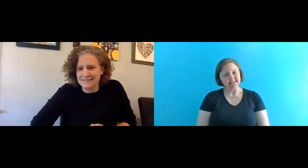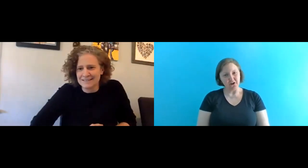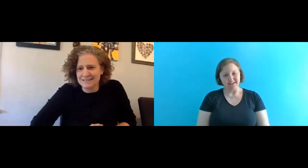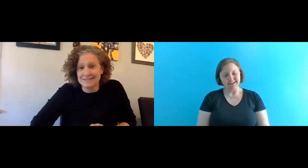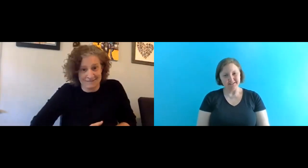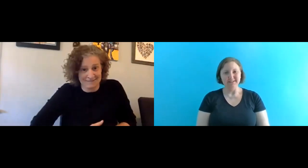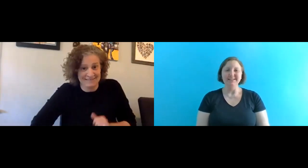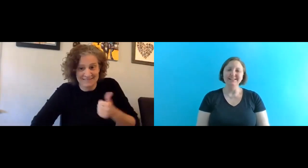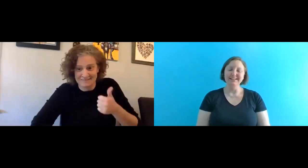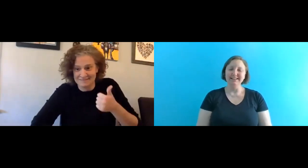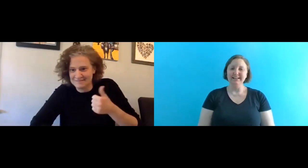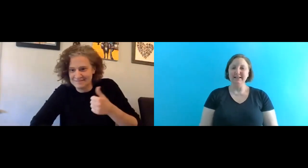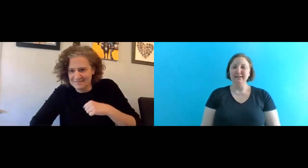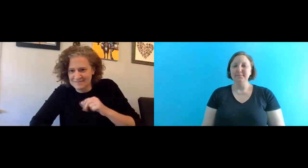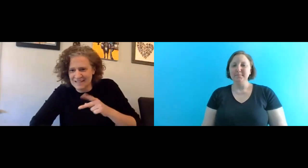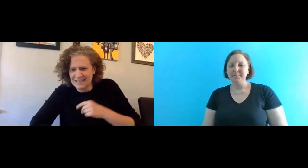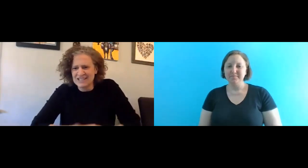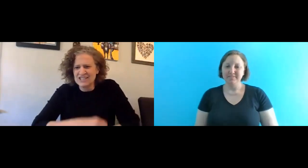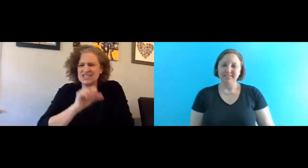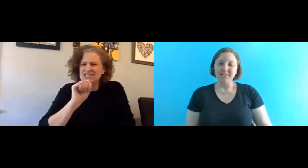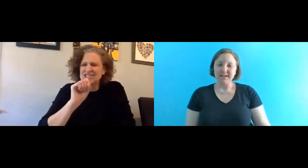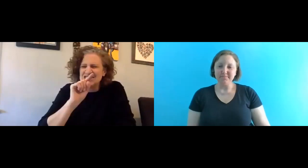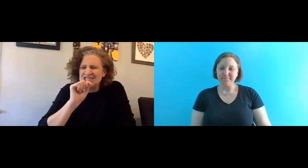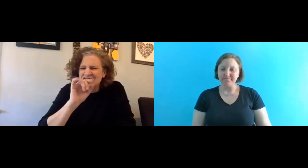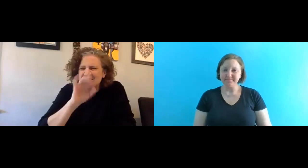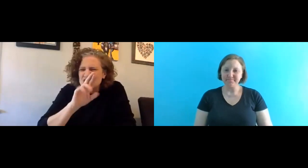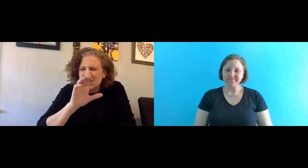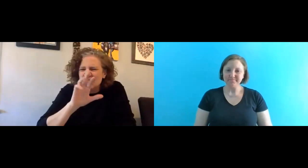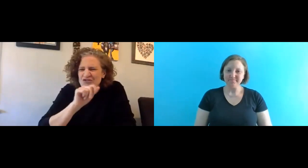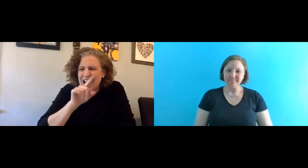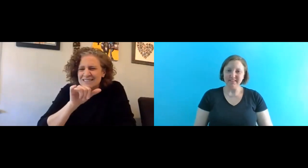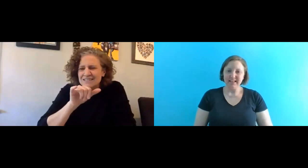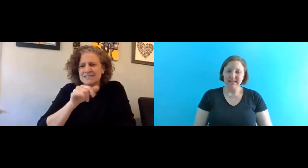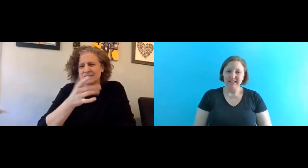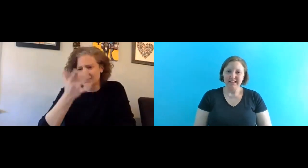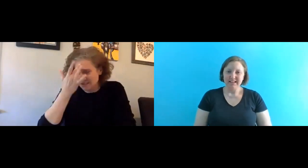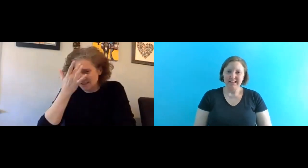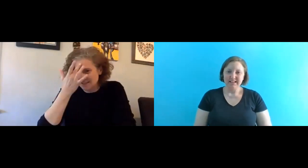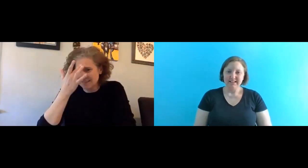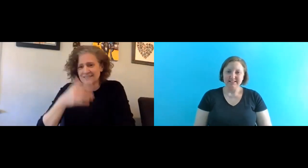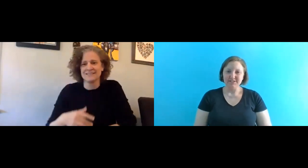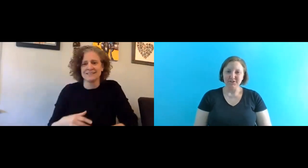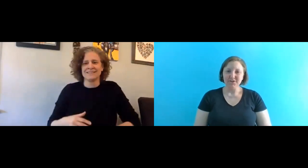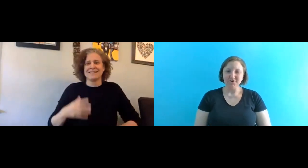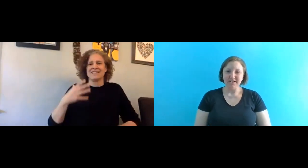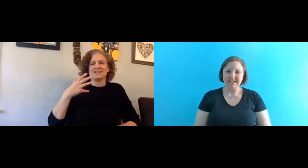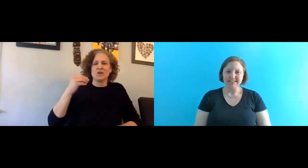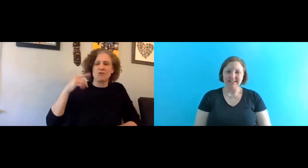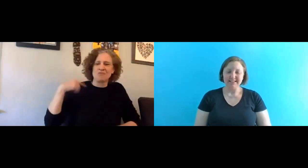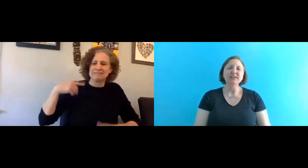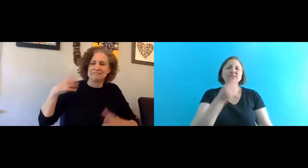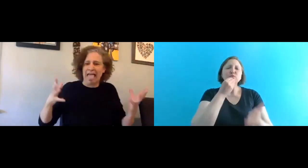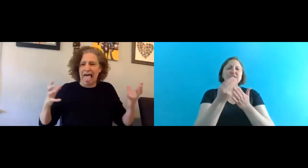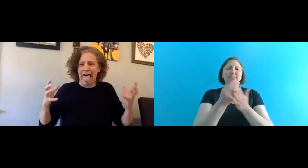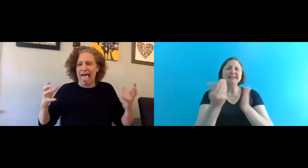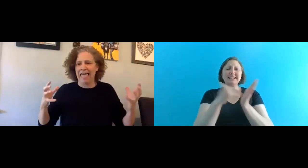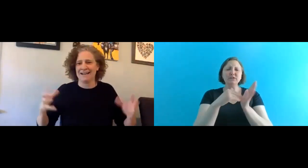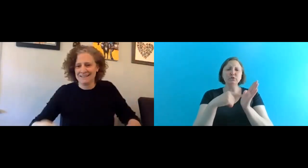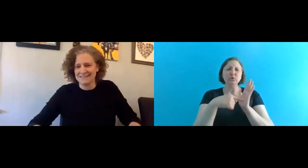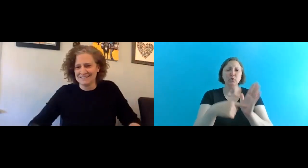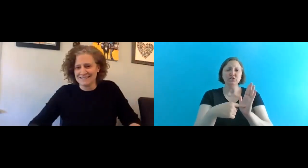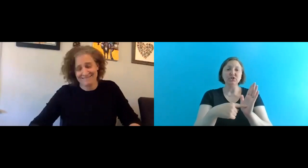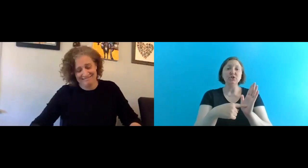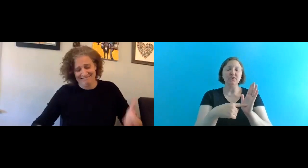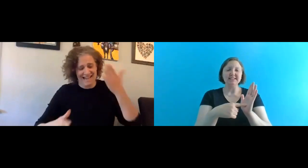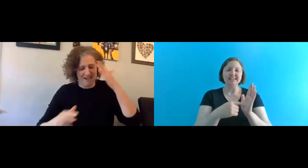sorry. Okay. Food shopping once again. Stir crazy.